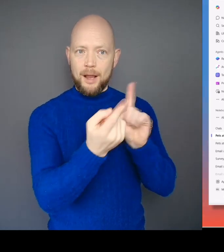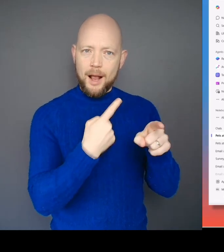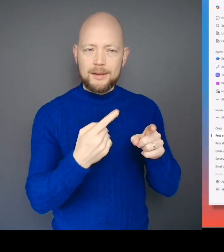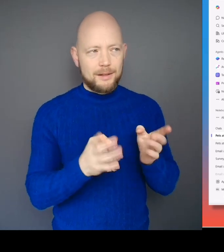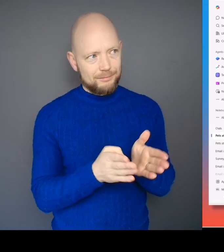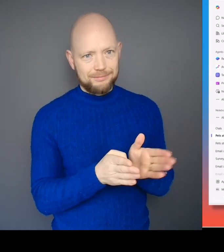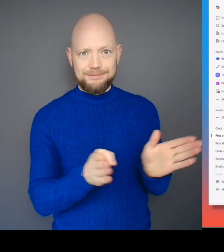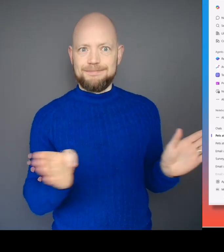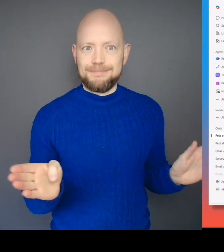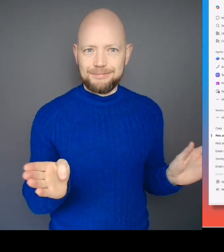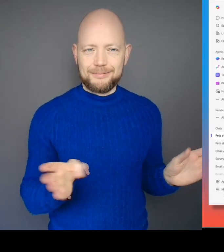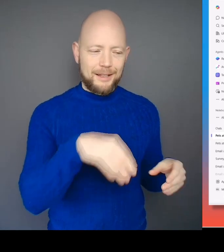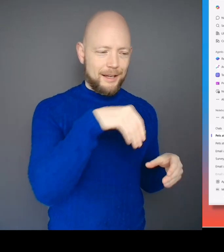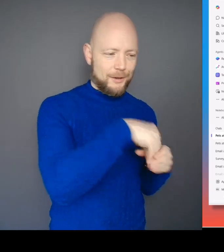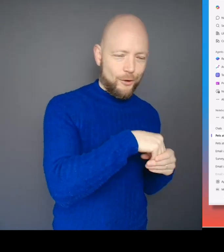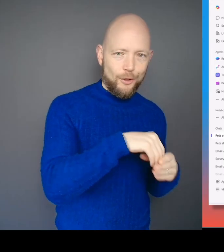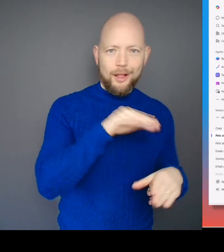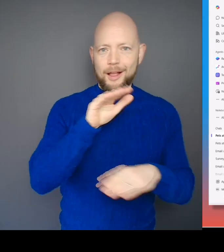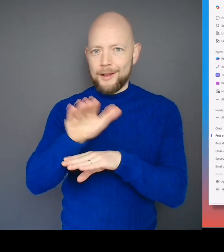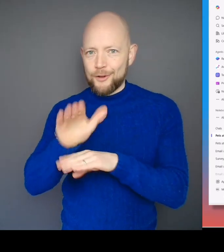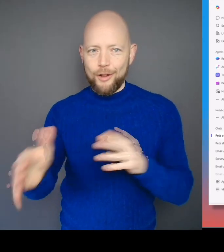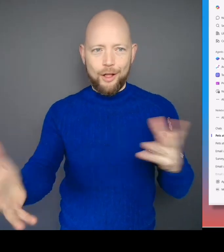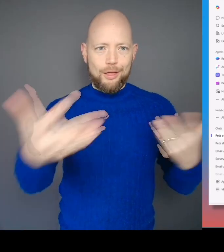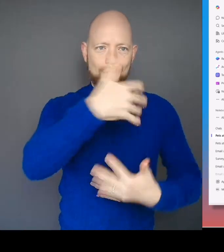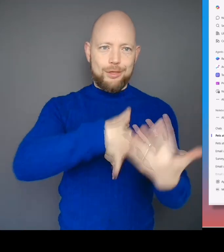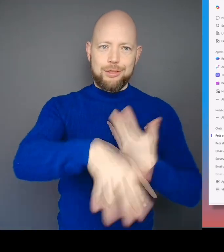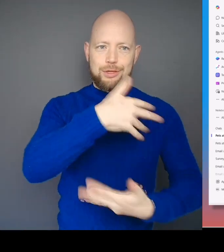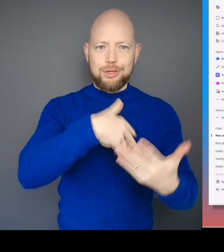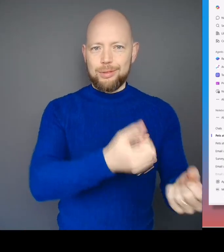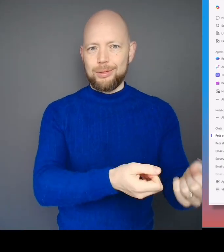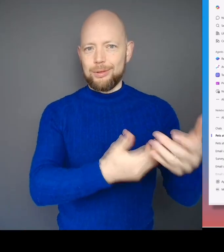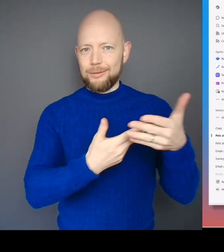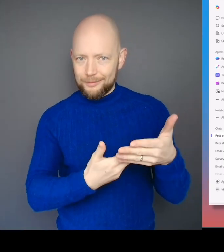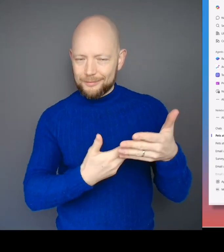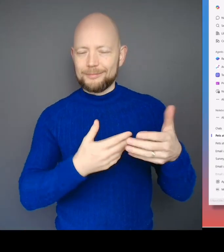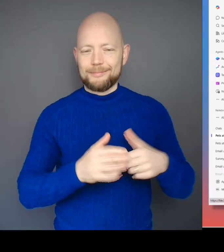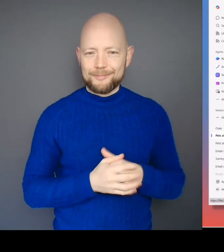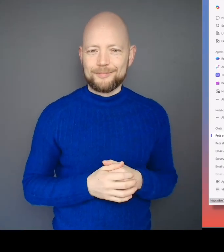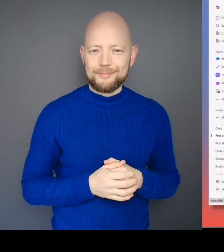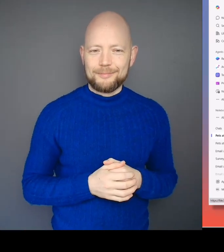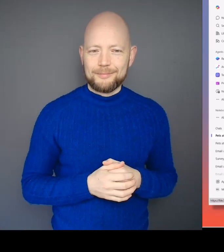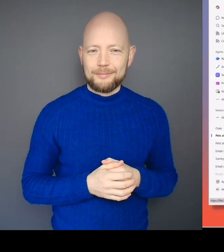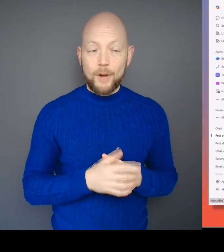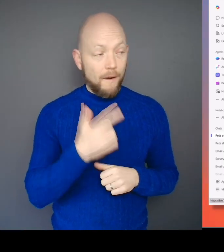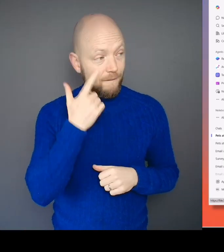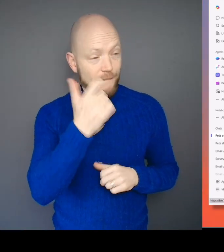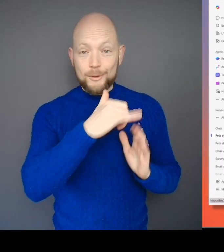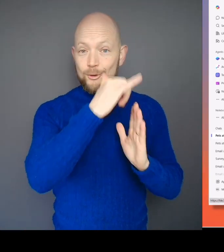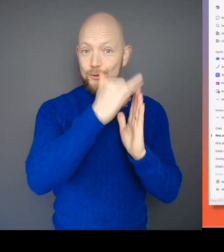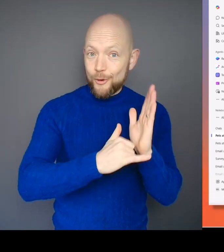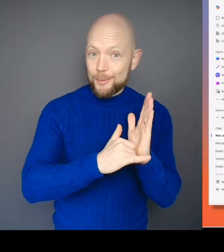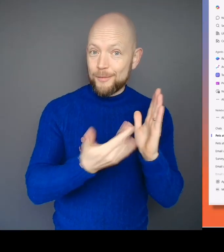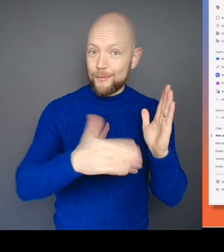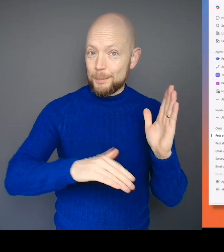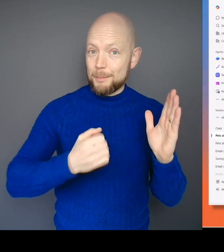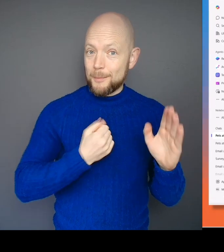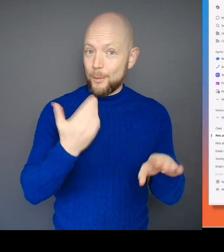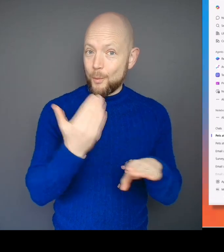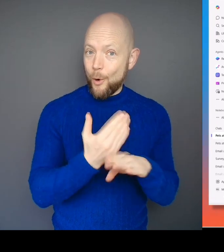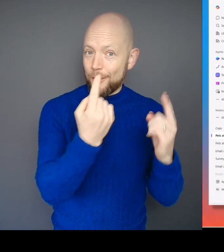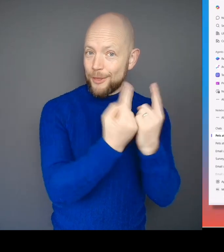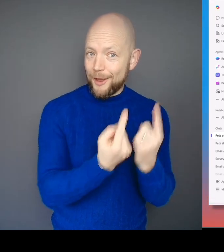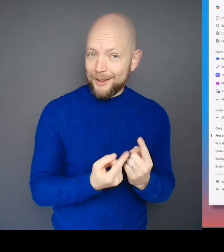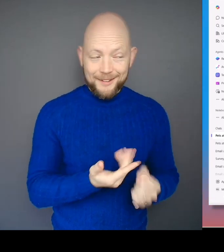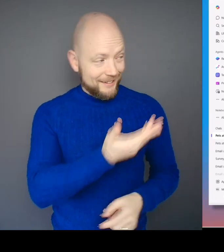given me this very broad answer of both external general stuff and internal stuff. So you can see it's found a document where there is actually a